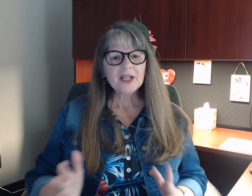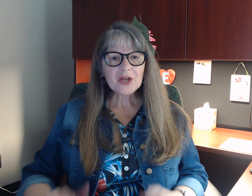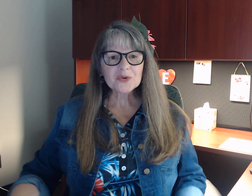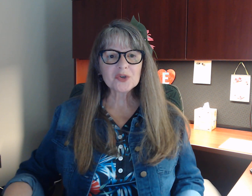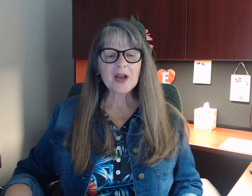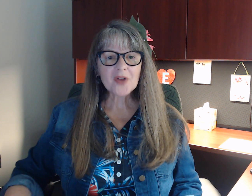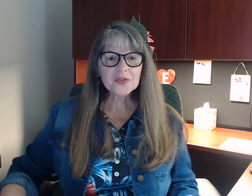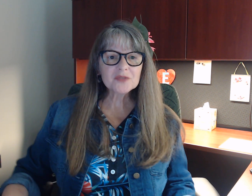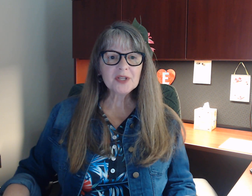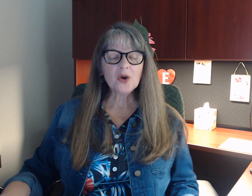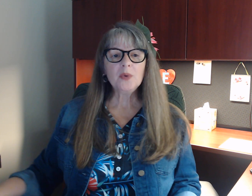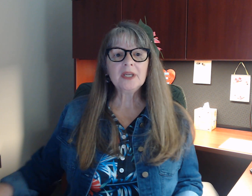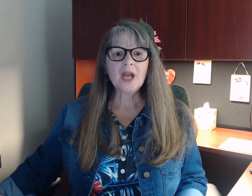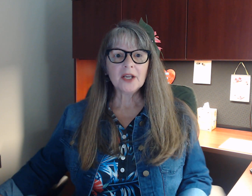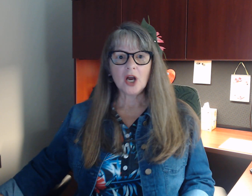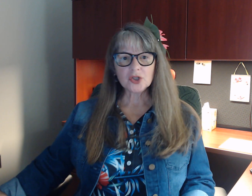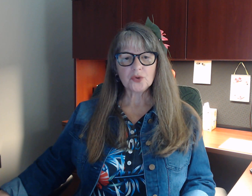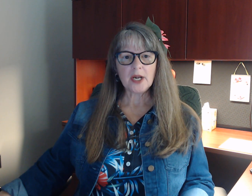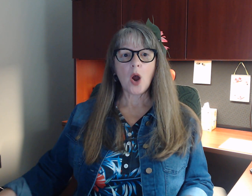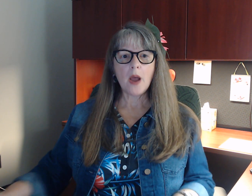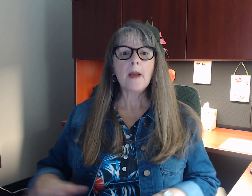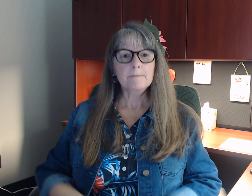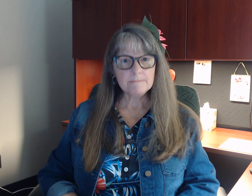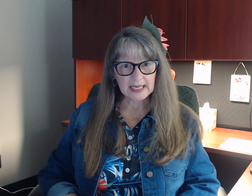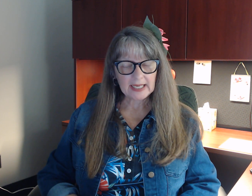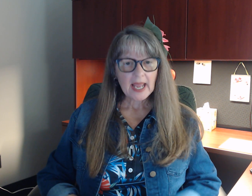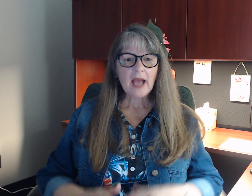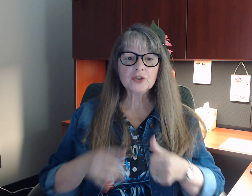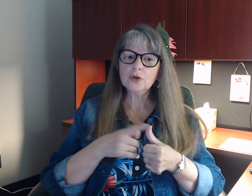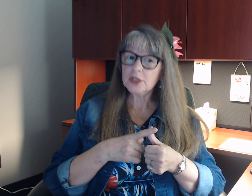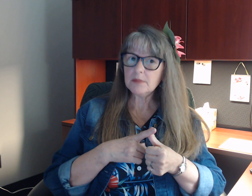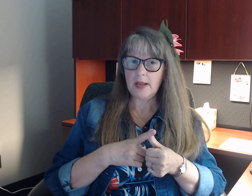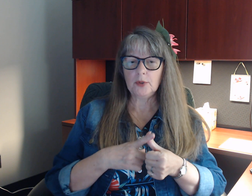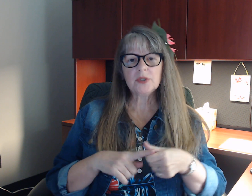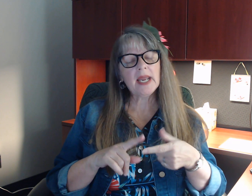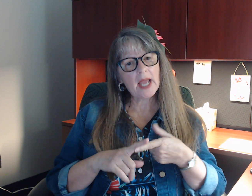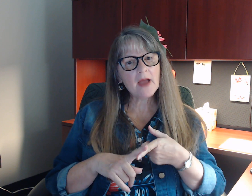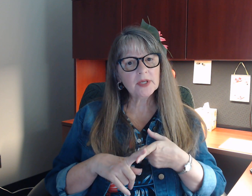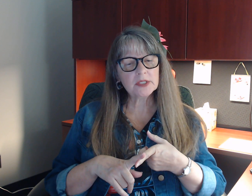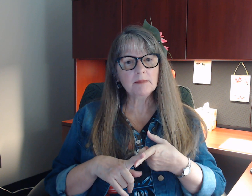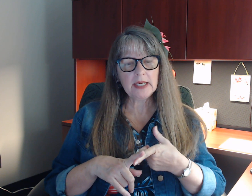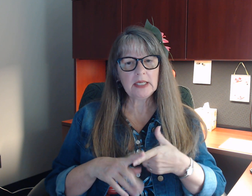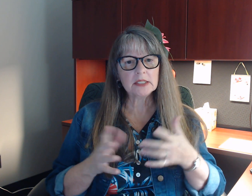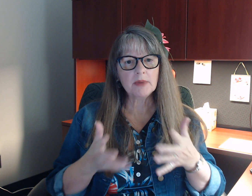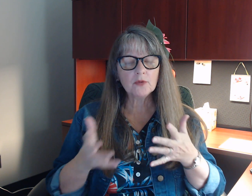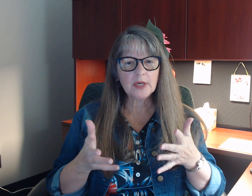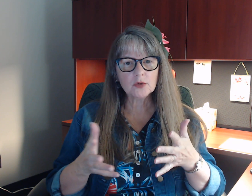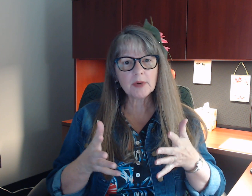Hello, so I thought this video we could kind of concentrate on money. I've shown you some numbers and I have done some money in some other videos, but I thought I